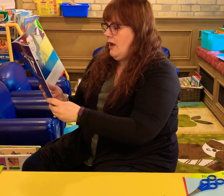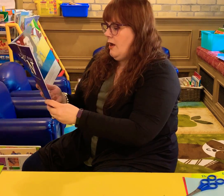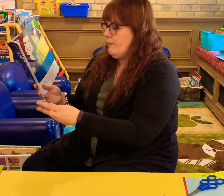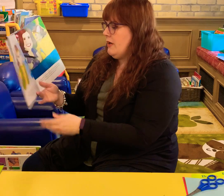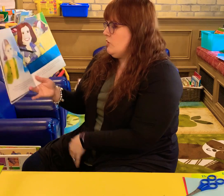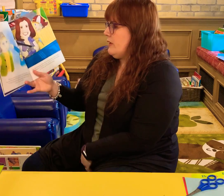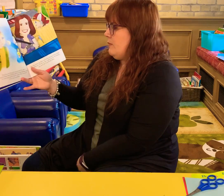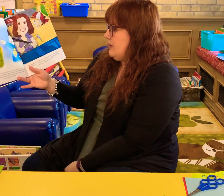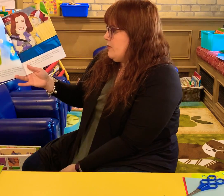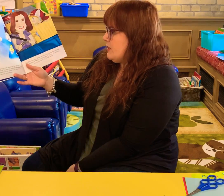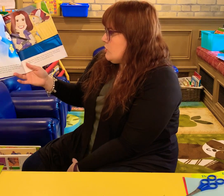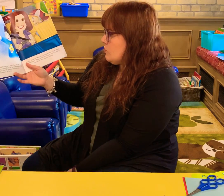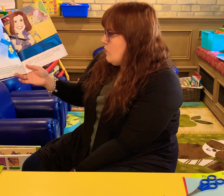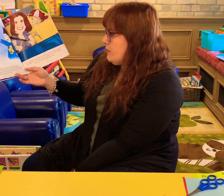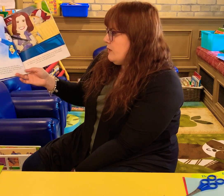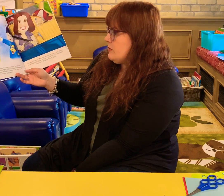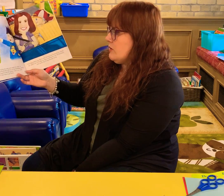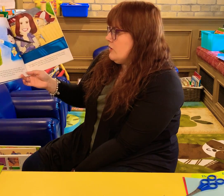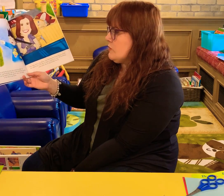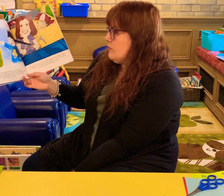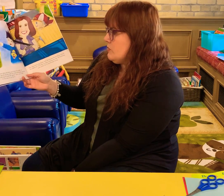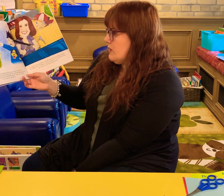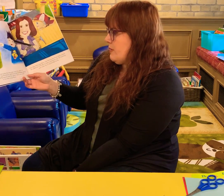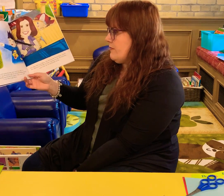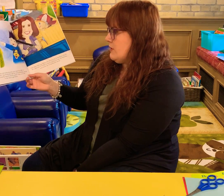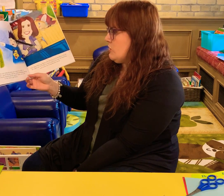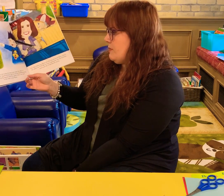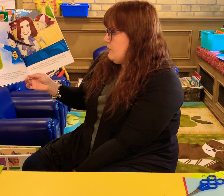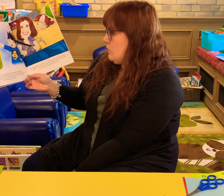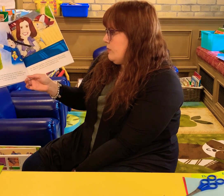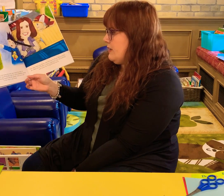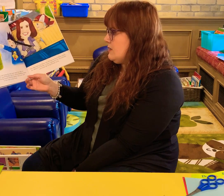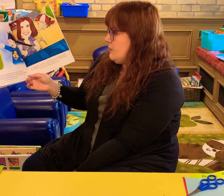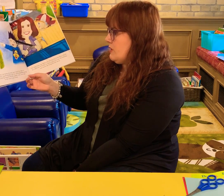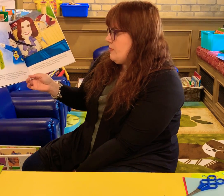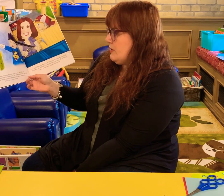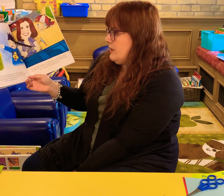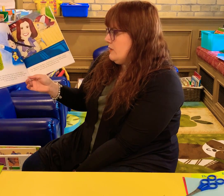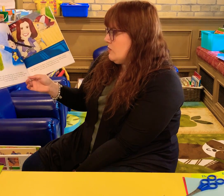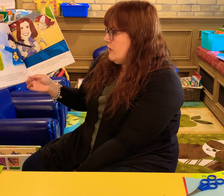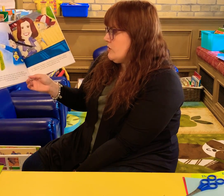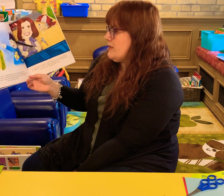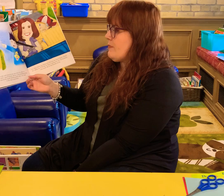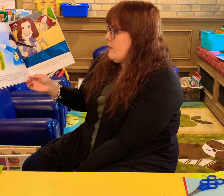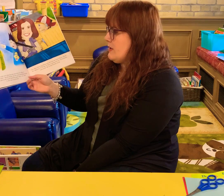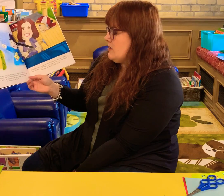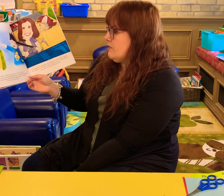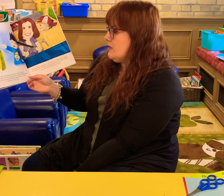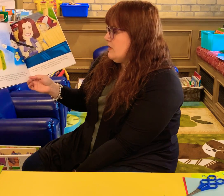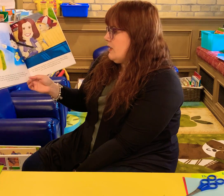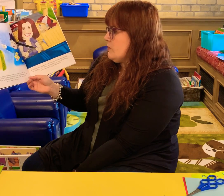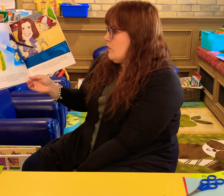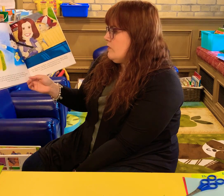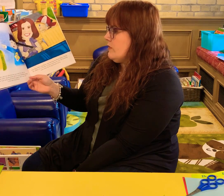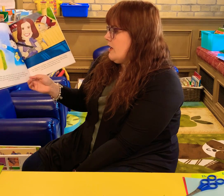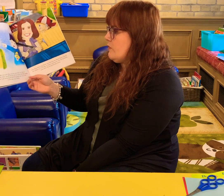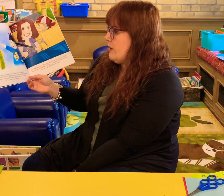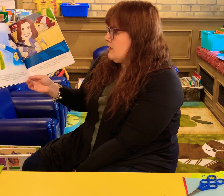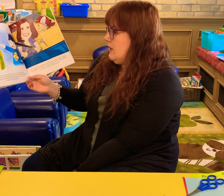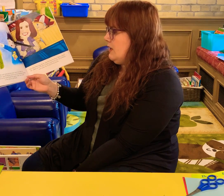Ben you can't play because you won't be able to hear the music my friend Jim told me at his birthday party so I just sat by myself until the games were over and I went it